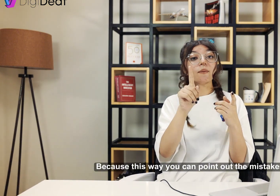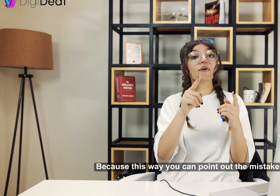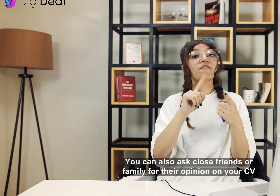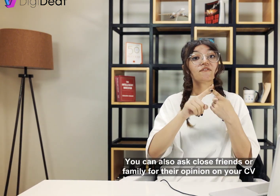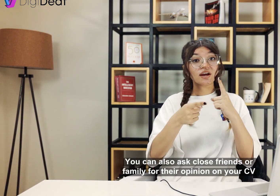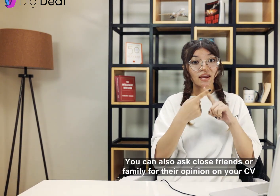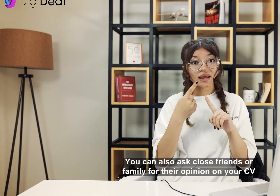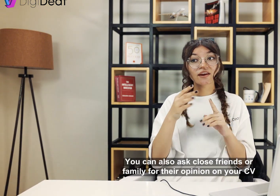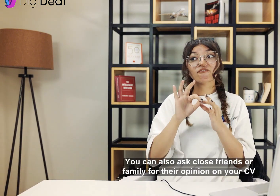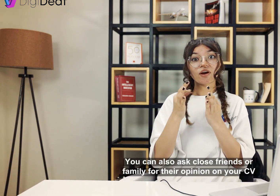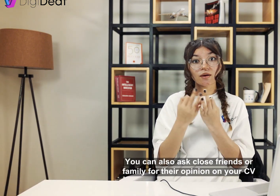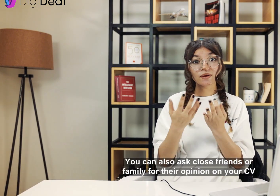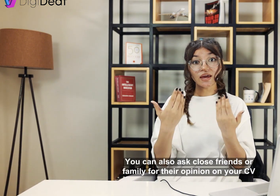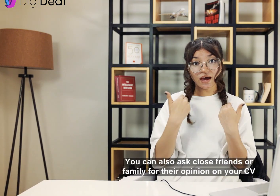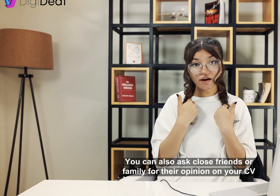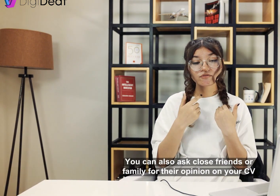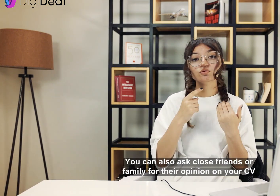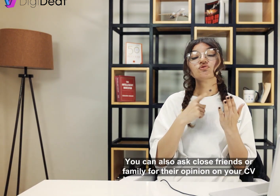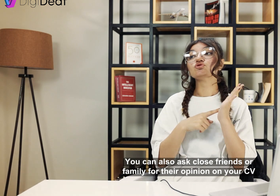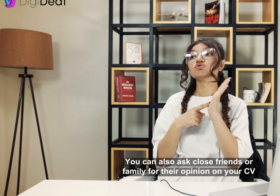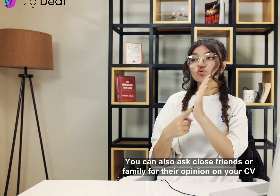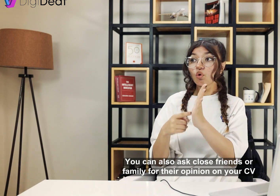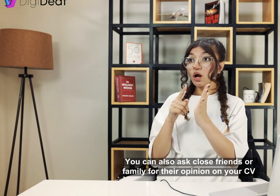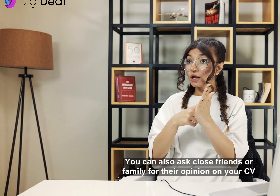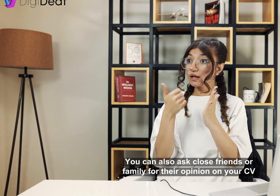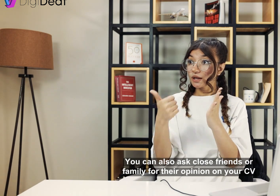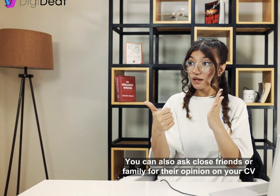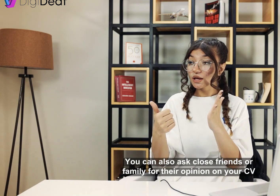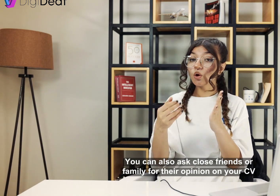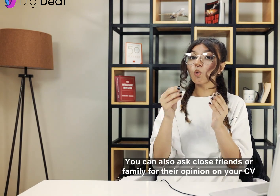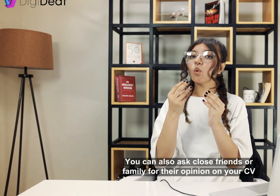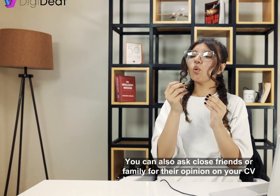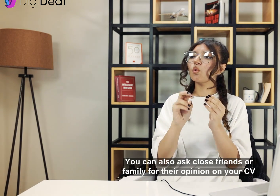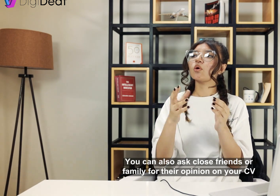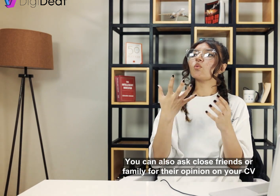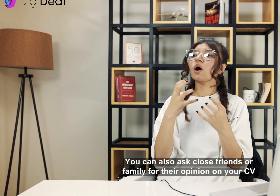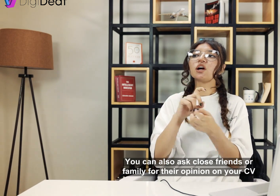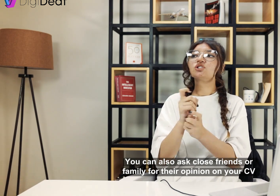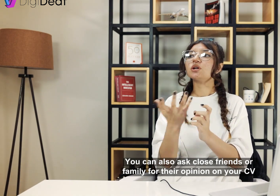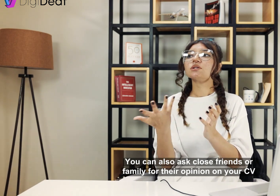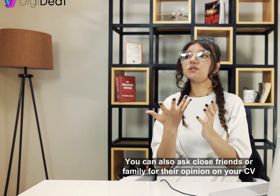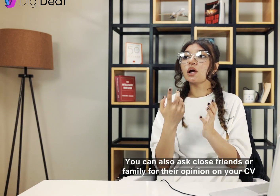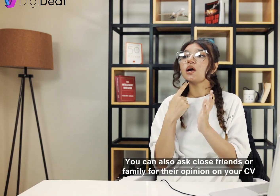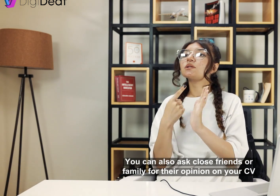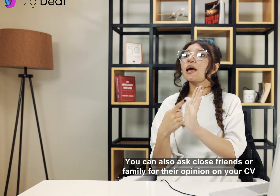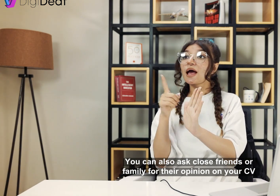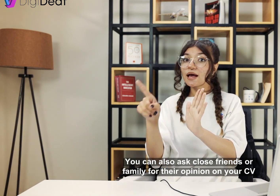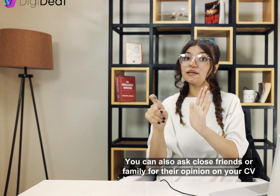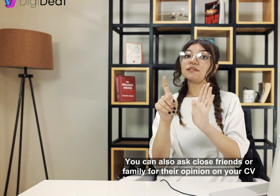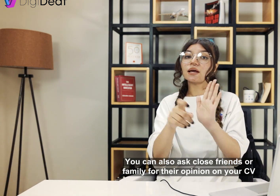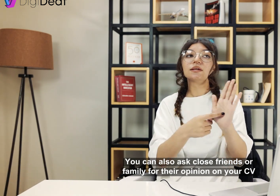You can also ask close friends or family for their opinion on your CV.